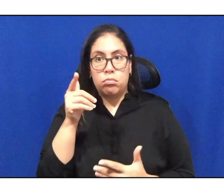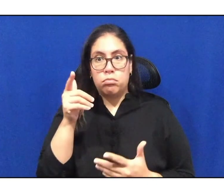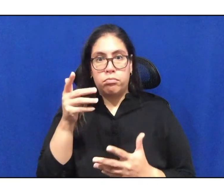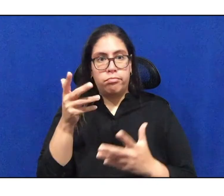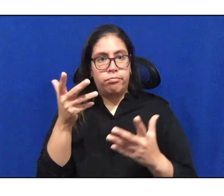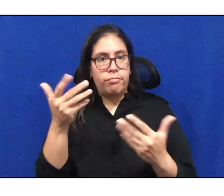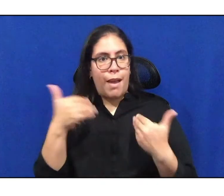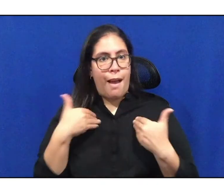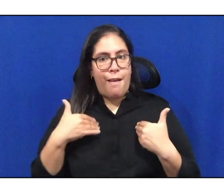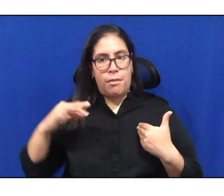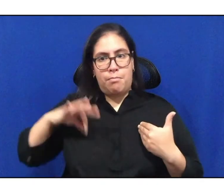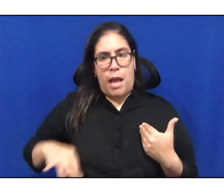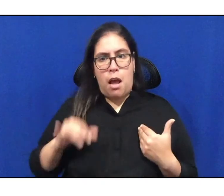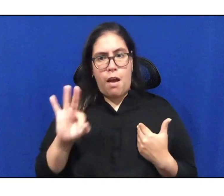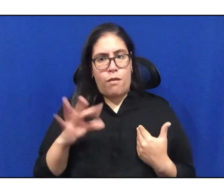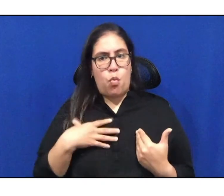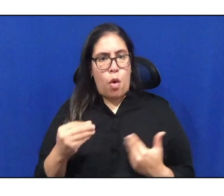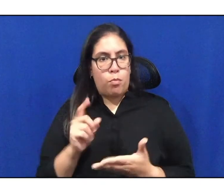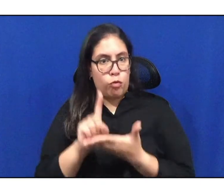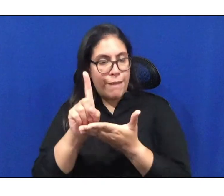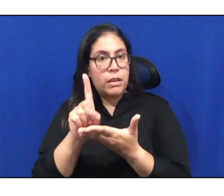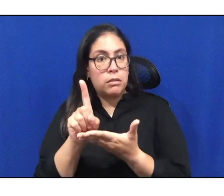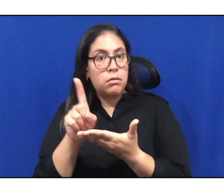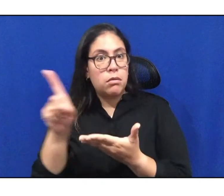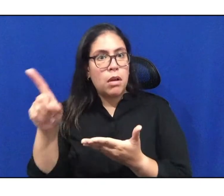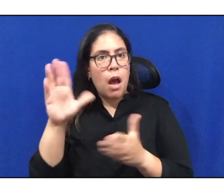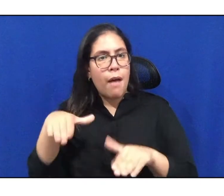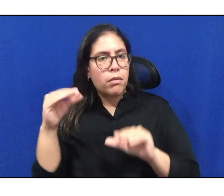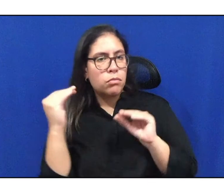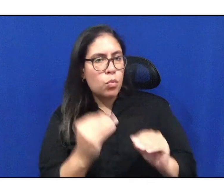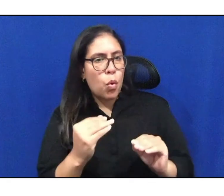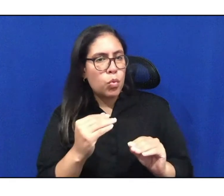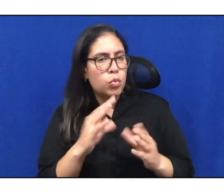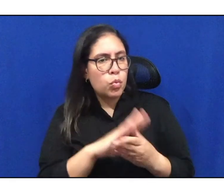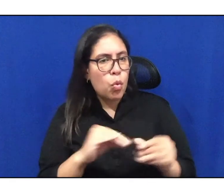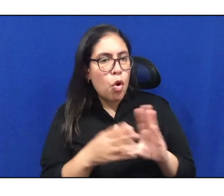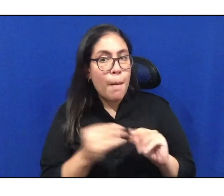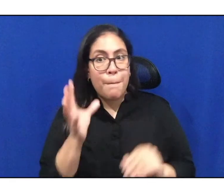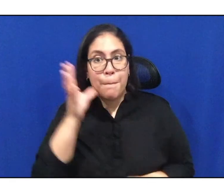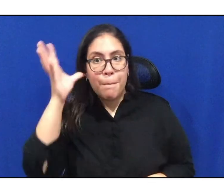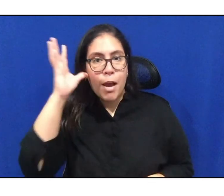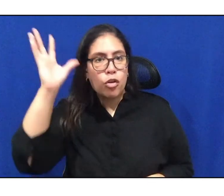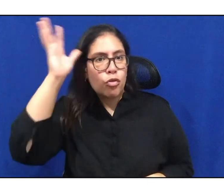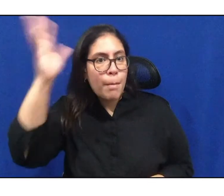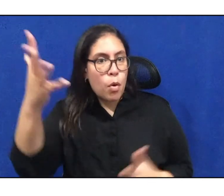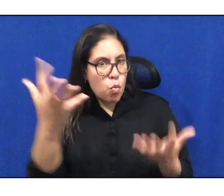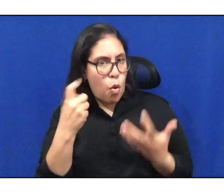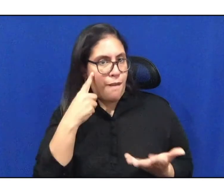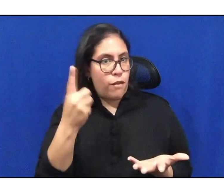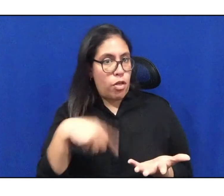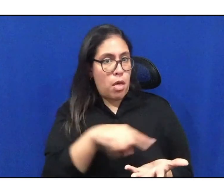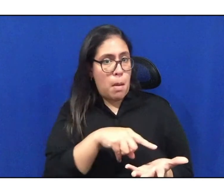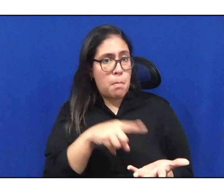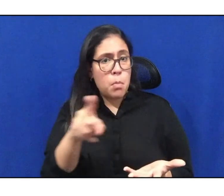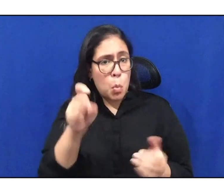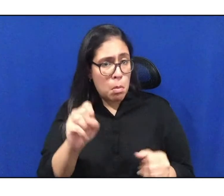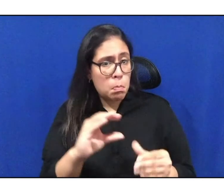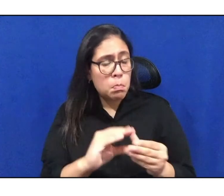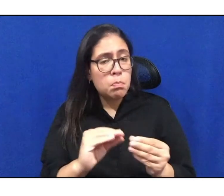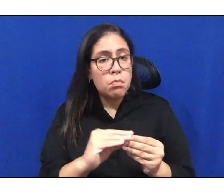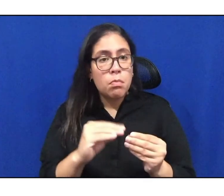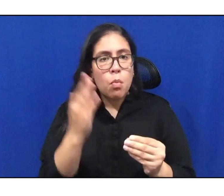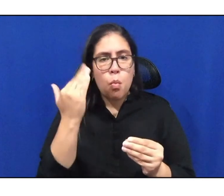innocence that their parents and grandparents had wanted for them. Can you comment on why this idea of